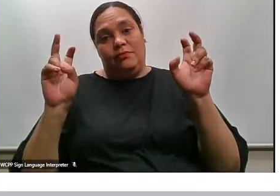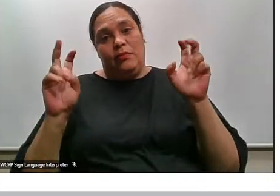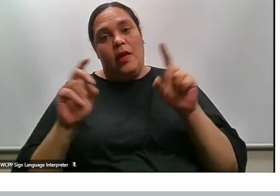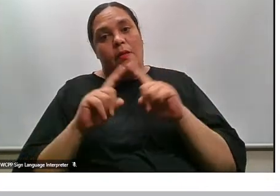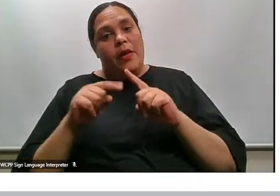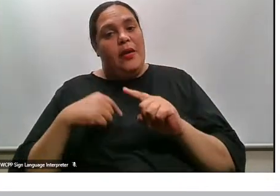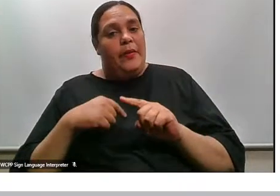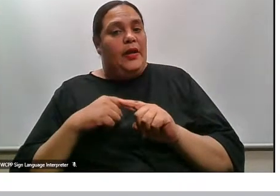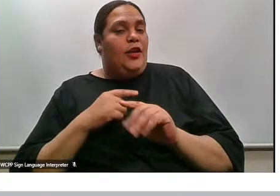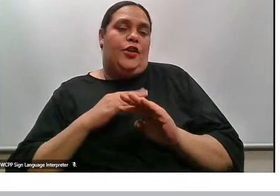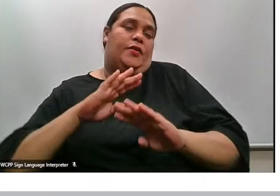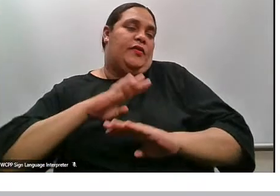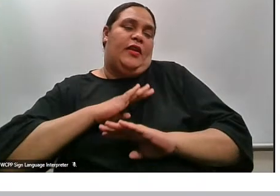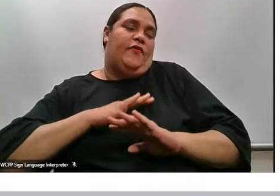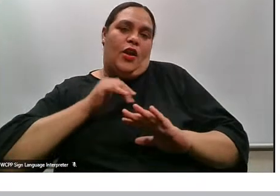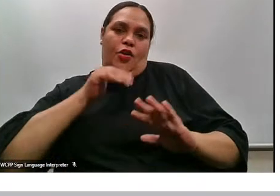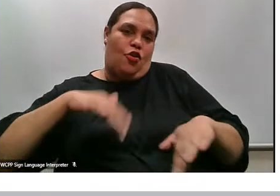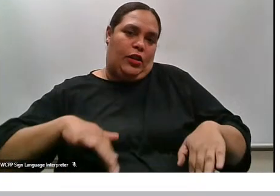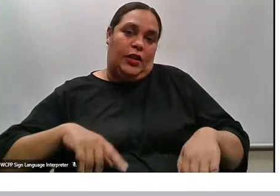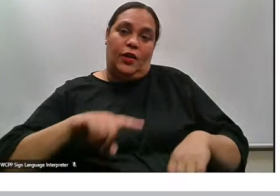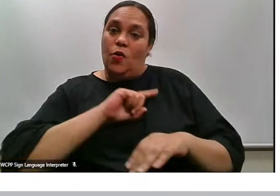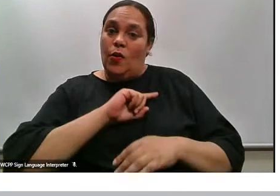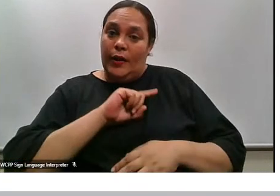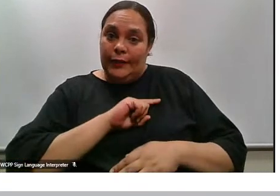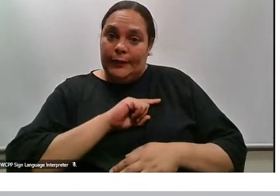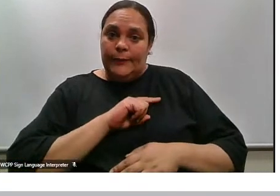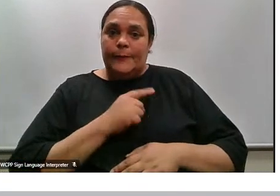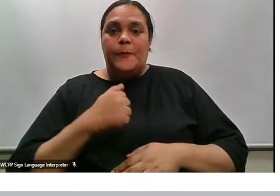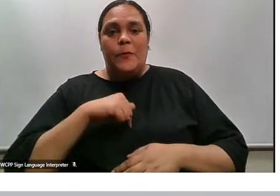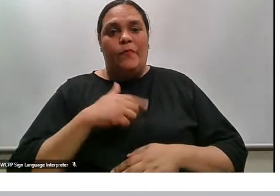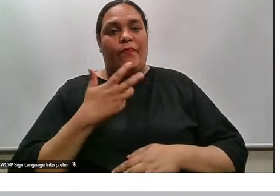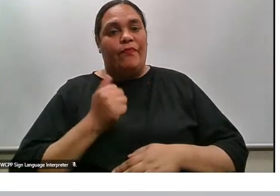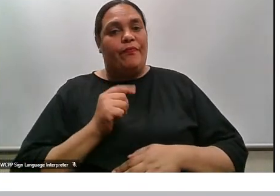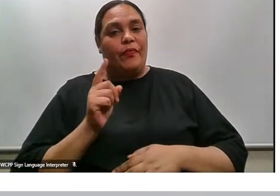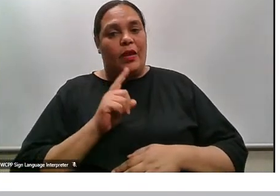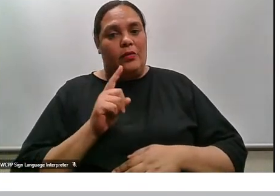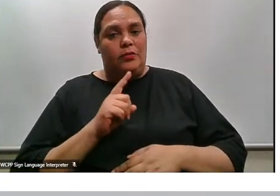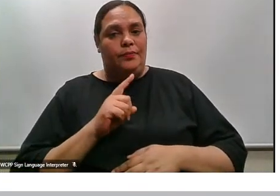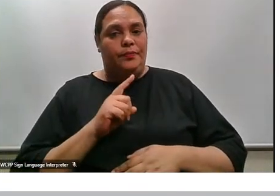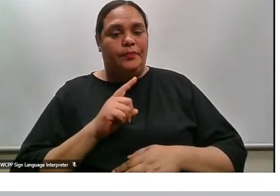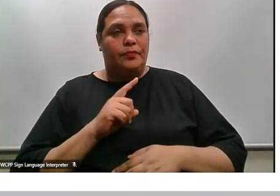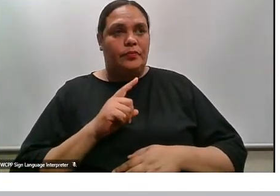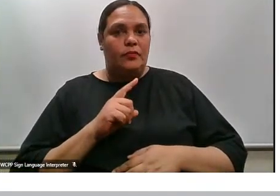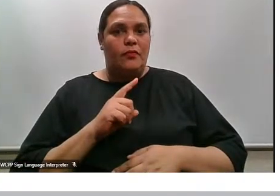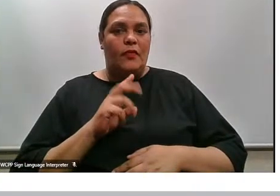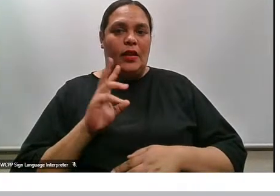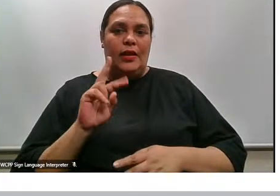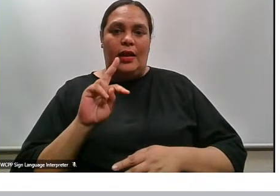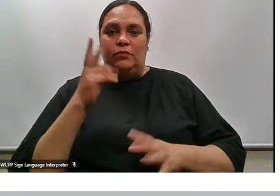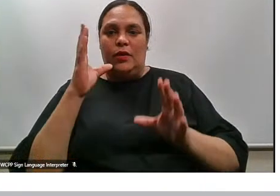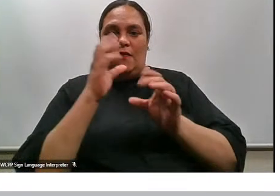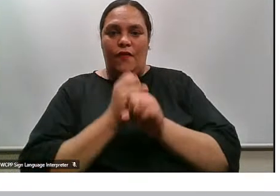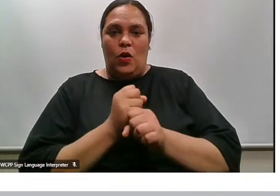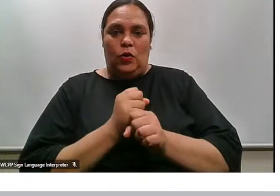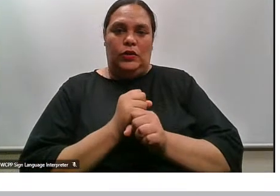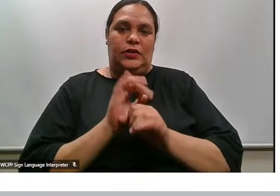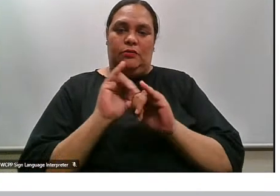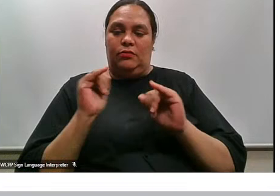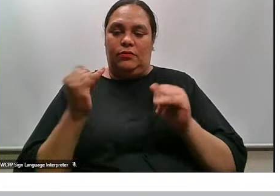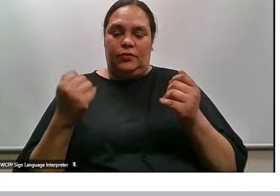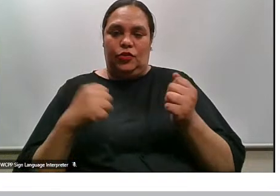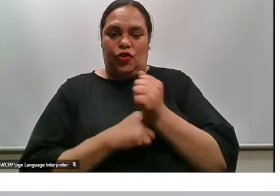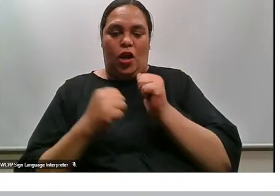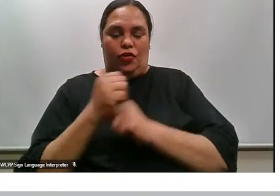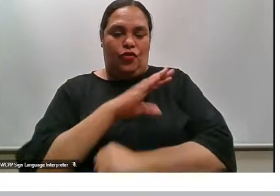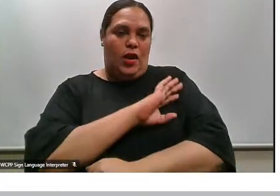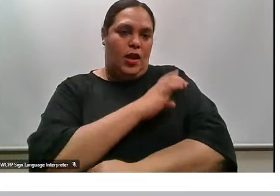not entirely satisfied because we have been refocusing, realigning our